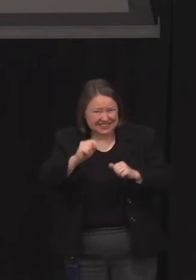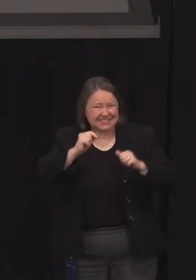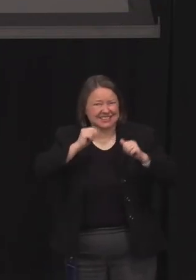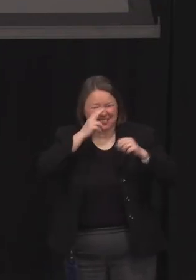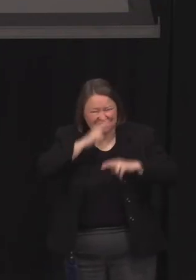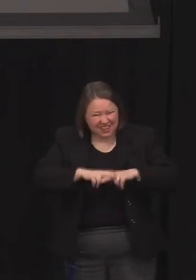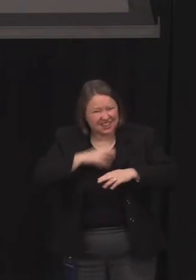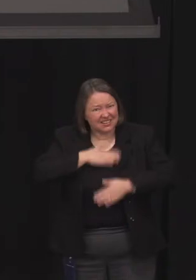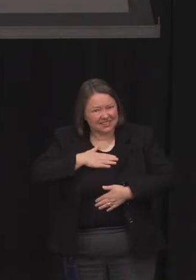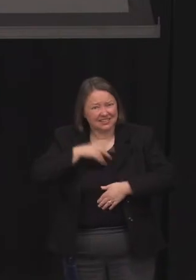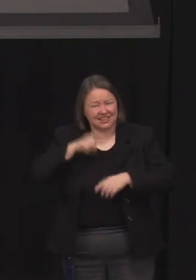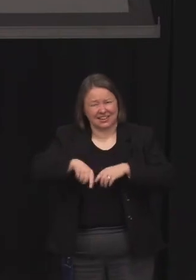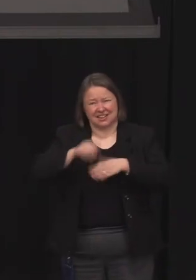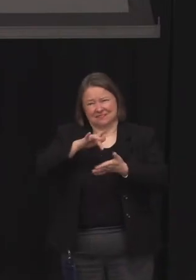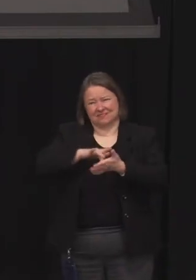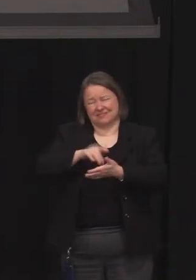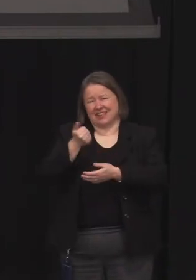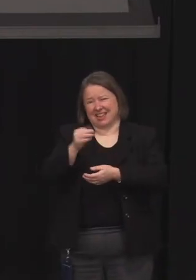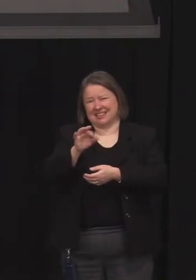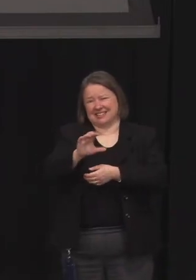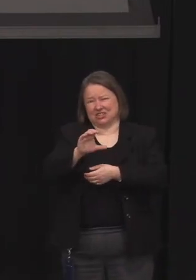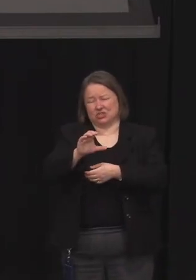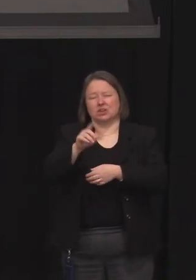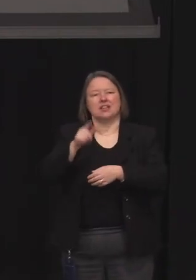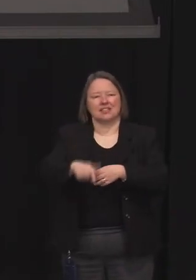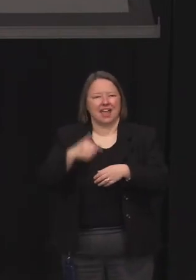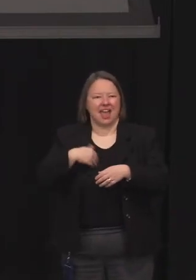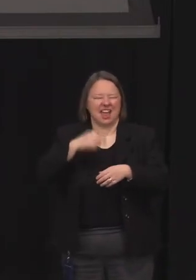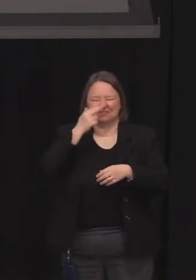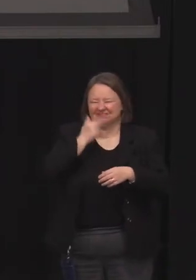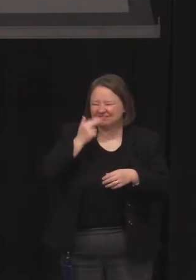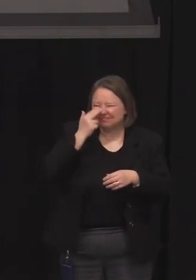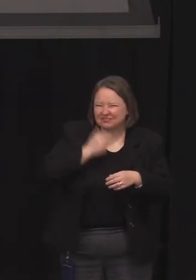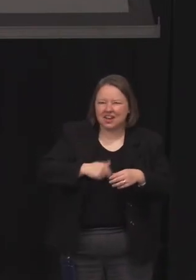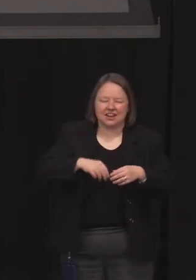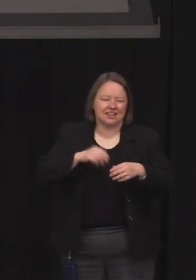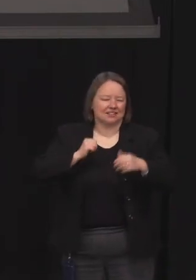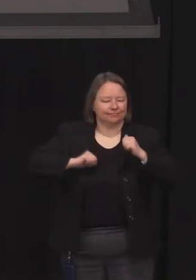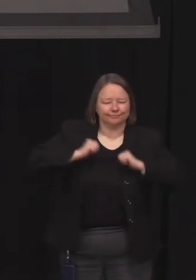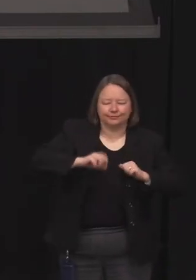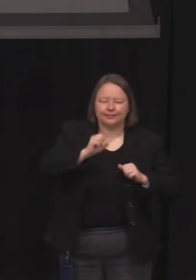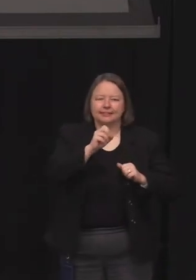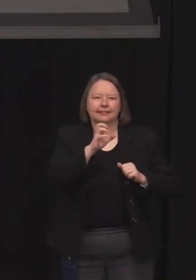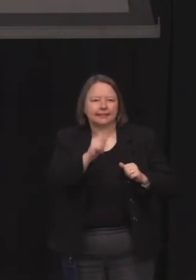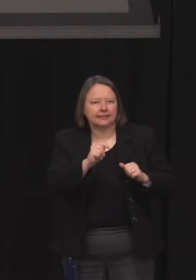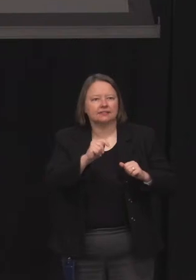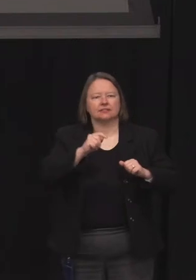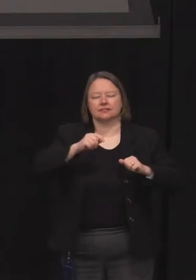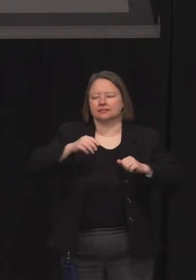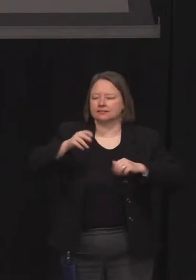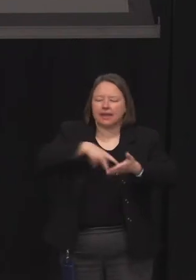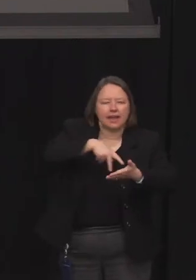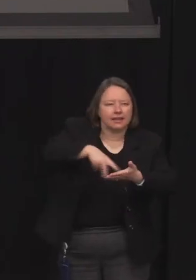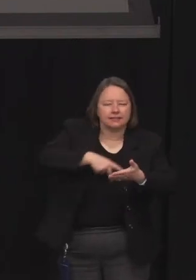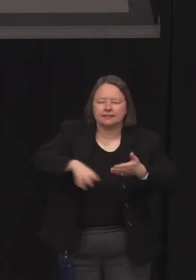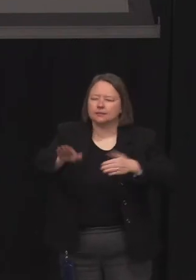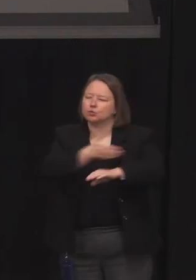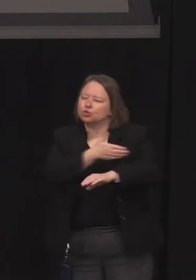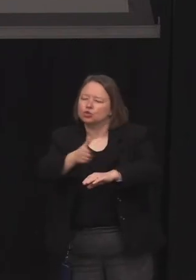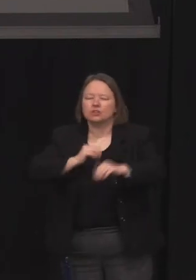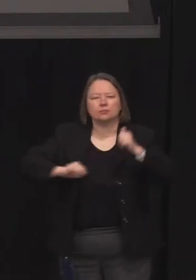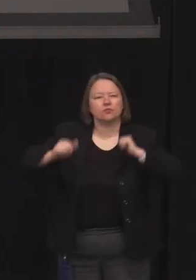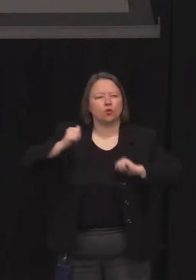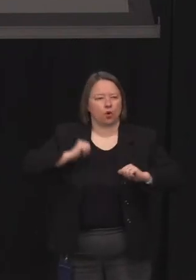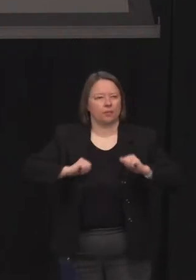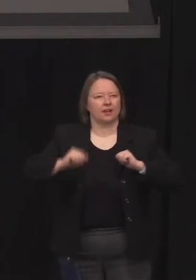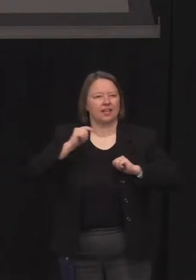early 19th century. Each show consisted of comic skits, variety acts, dancing, and music performances